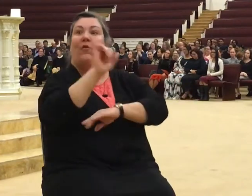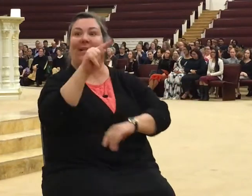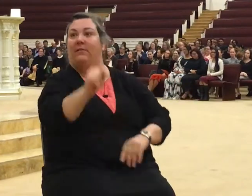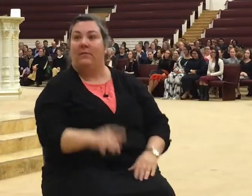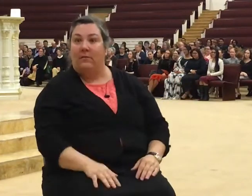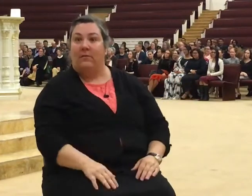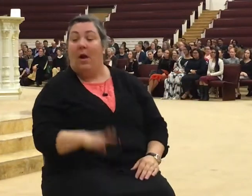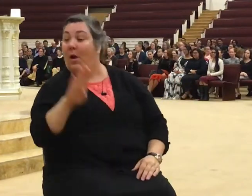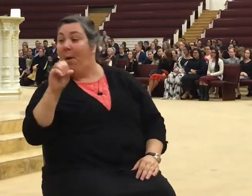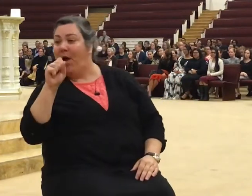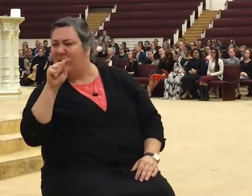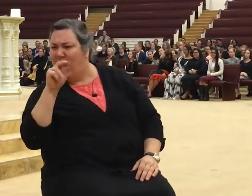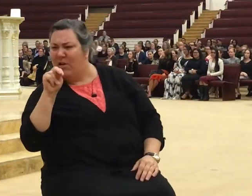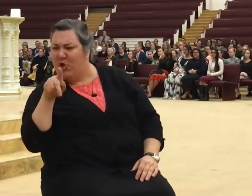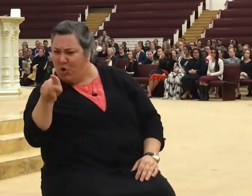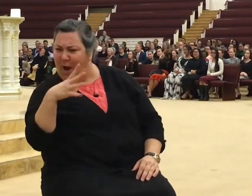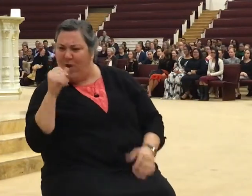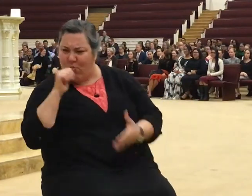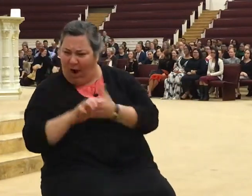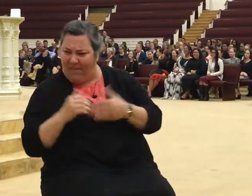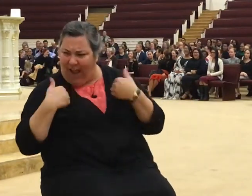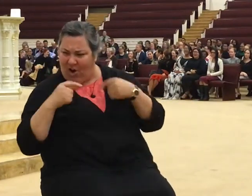Boston, have you and Haley had an argument yet?